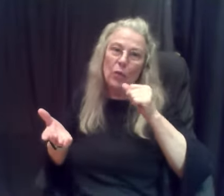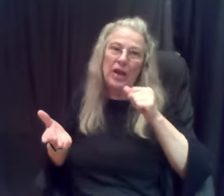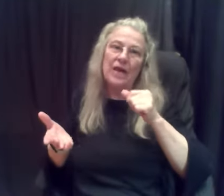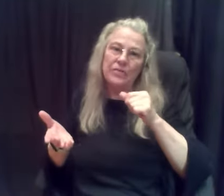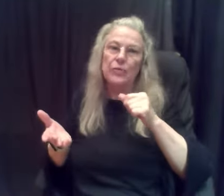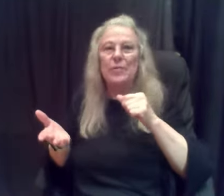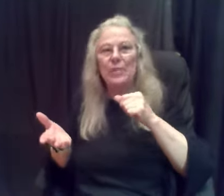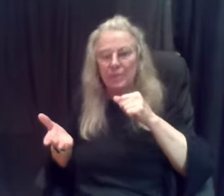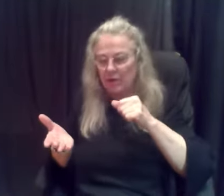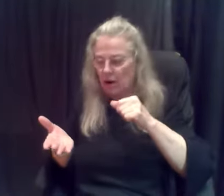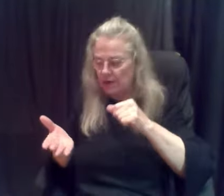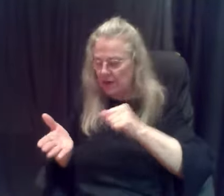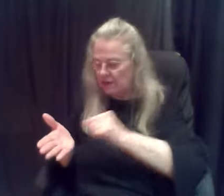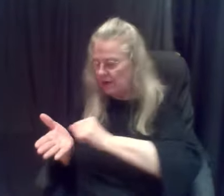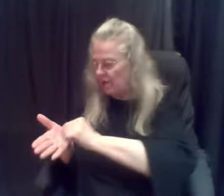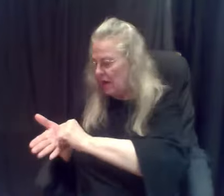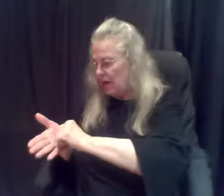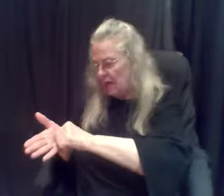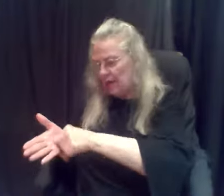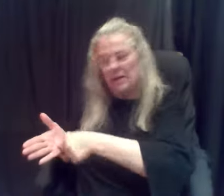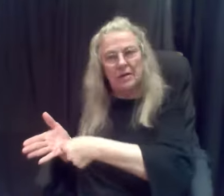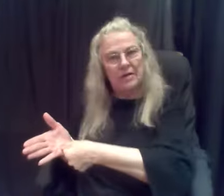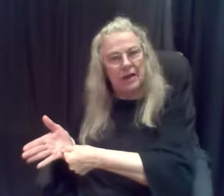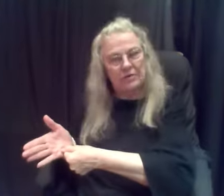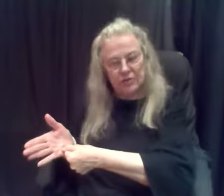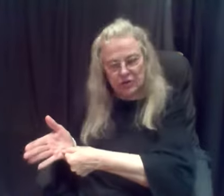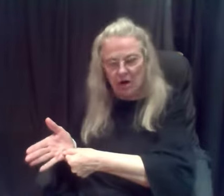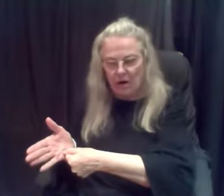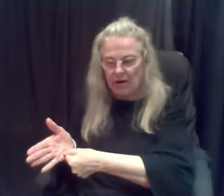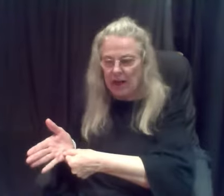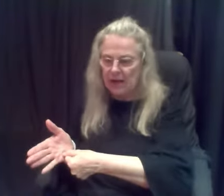to remember the context of it. Nails, scarred, hands.